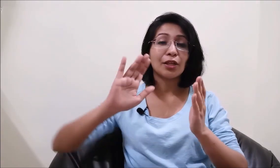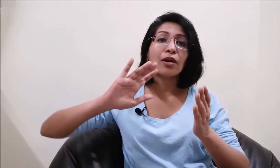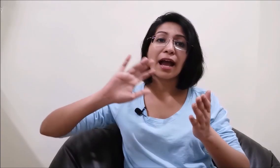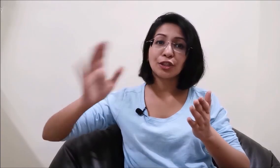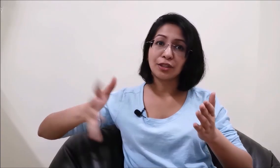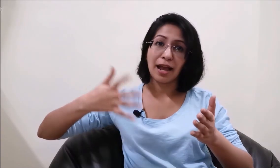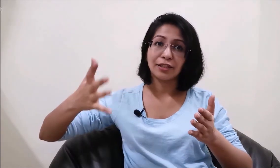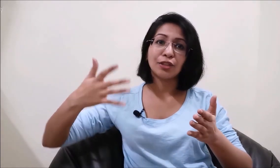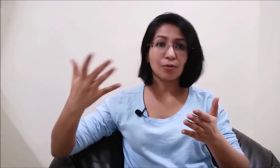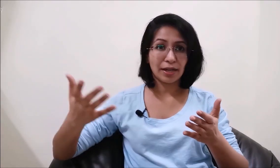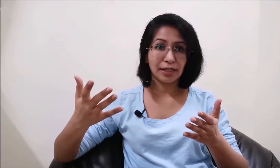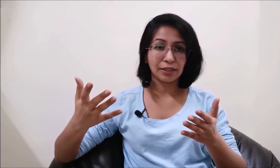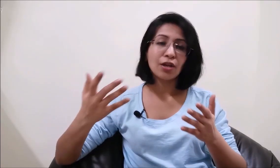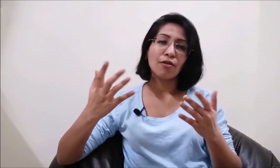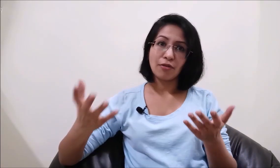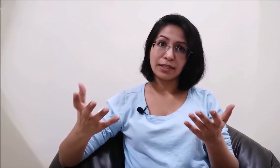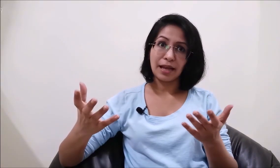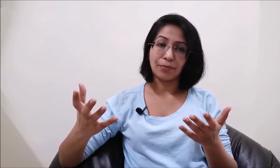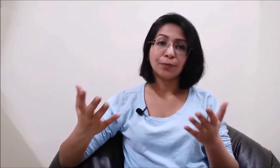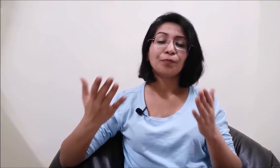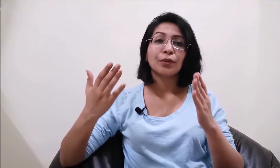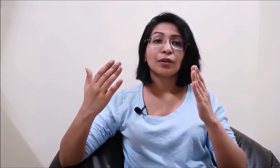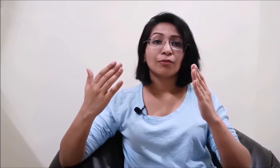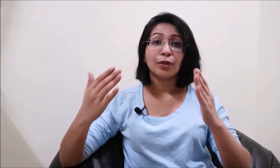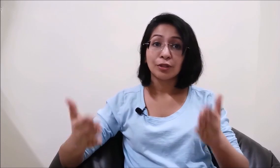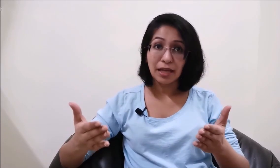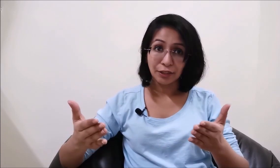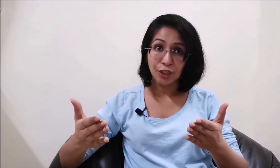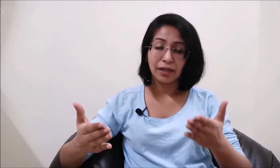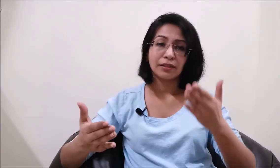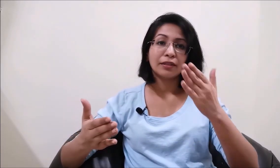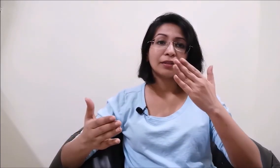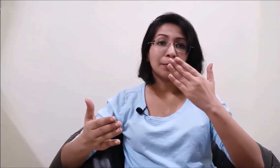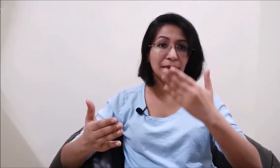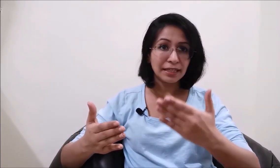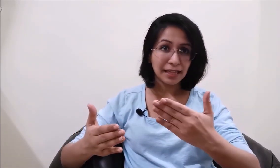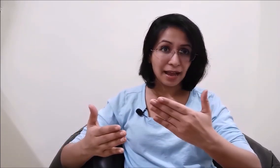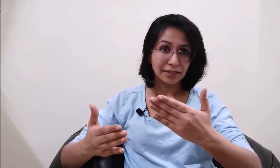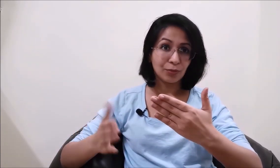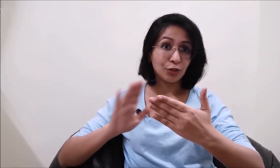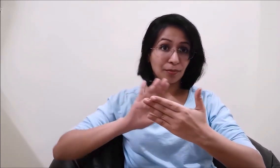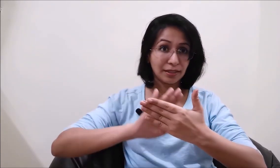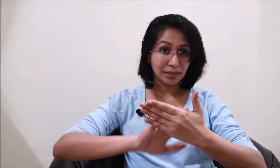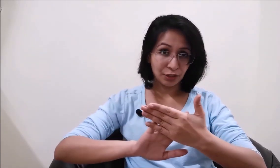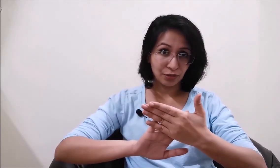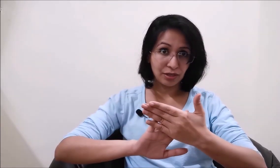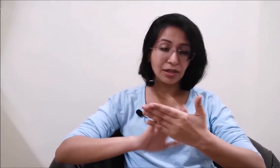your action hand is your right hand. For example, when you sign J, the base hand, which remains stationary